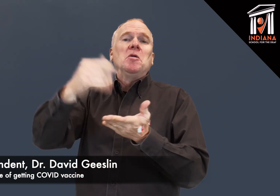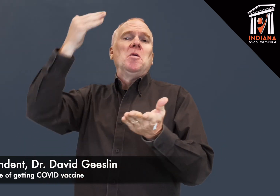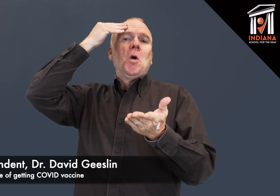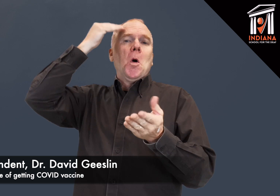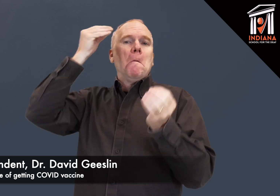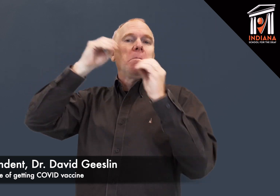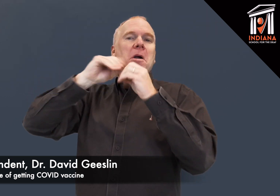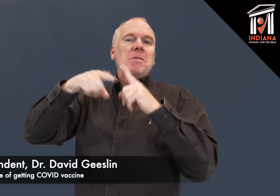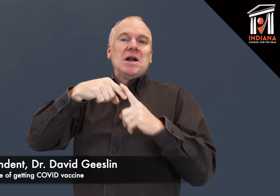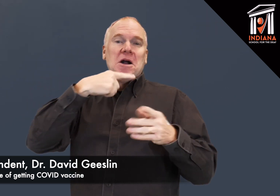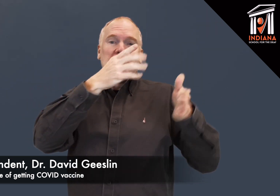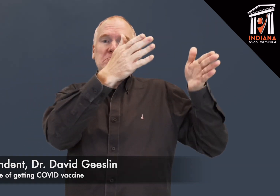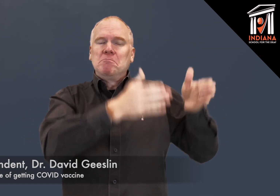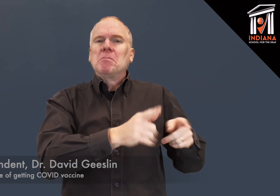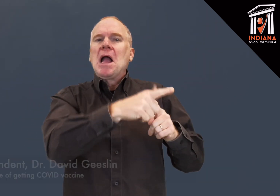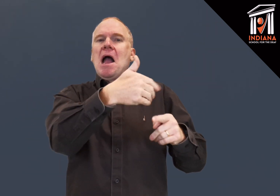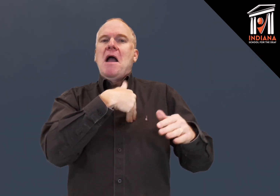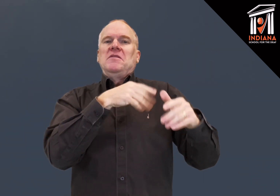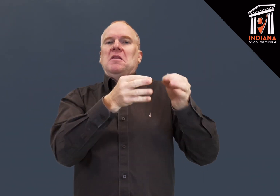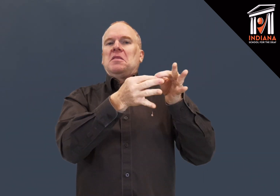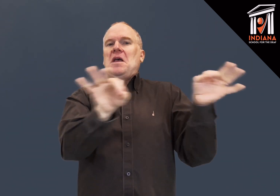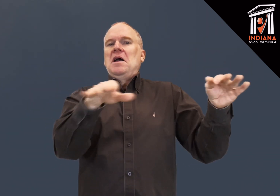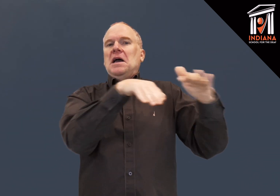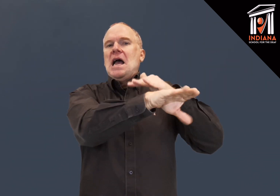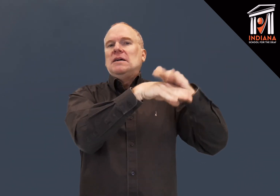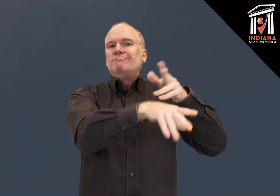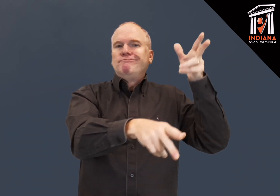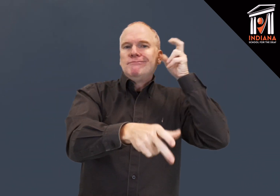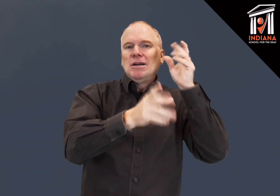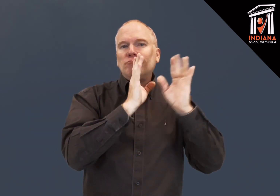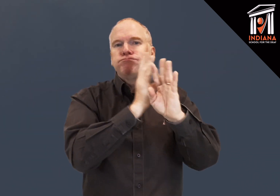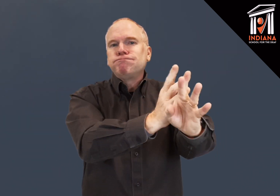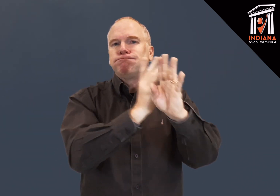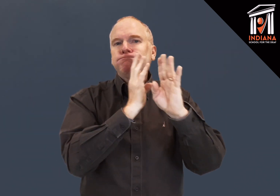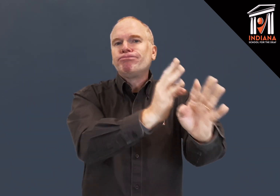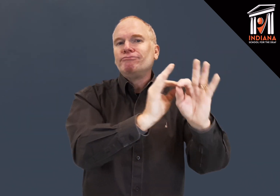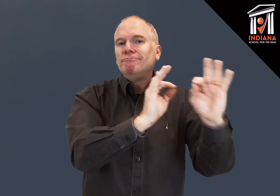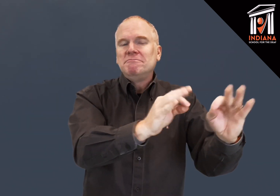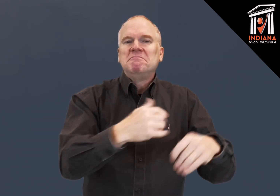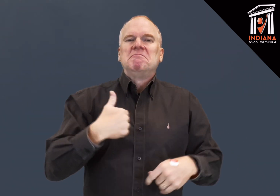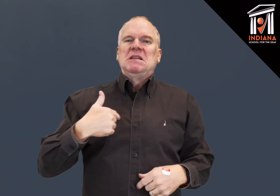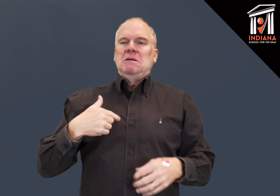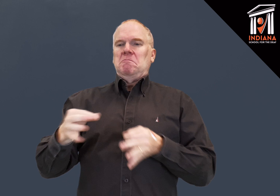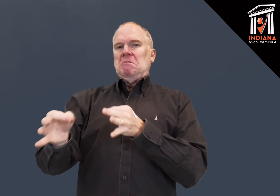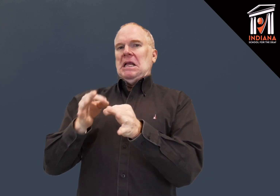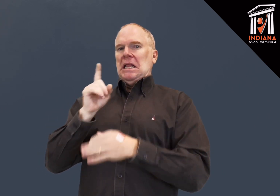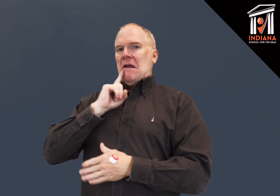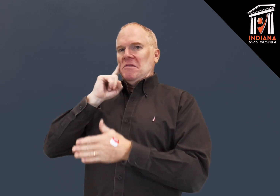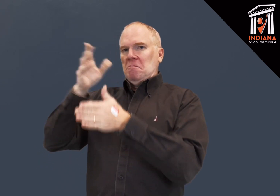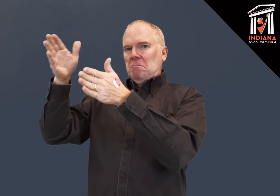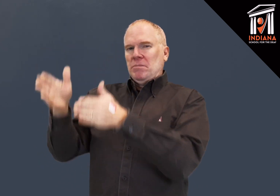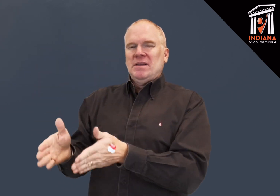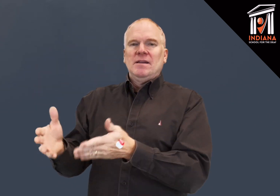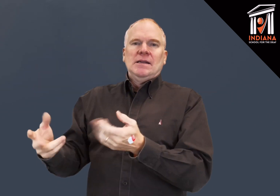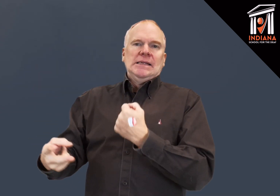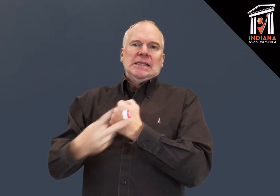Obviously, our hearing families, you're welcome to listen to this video as well. However, you do have access to English